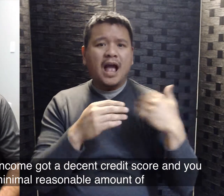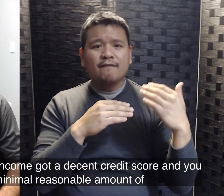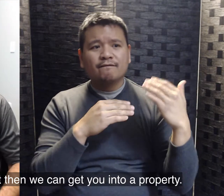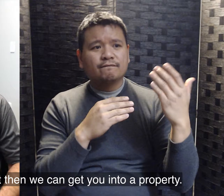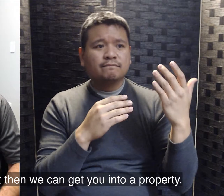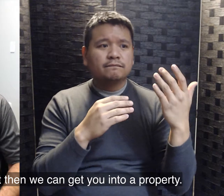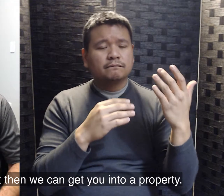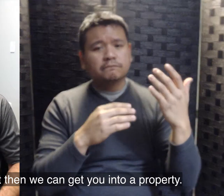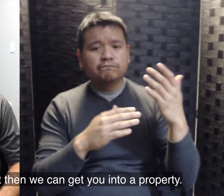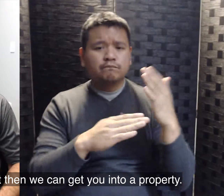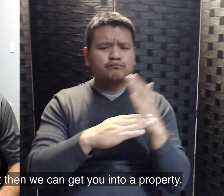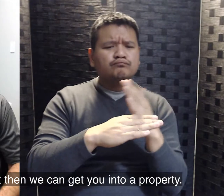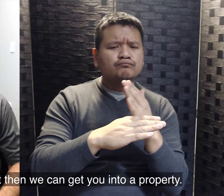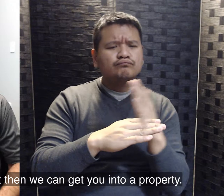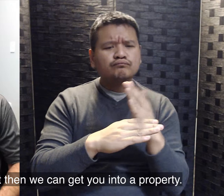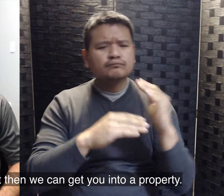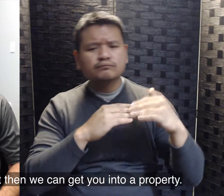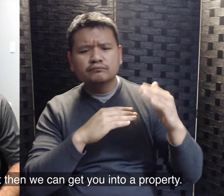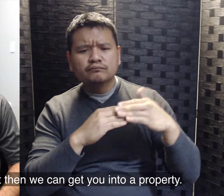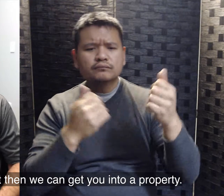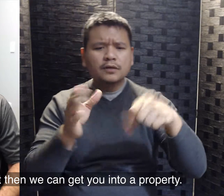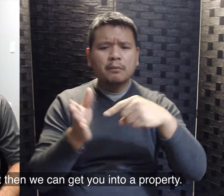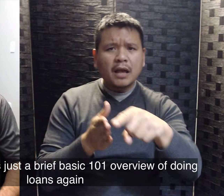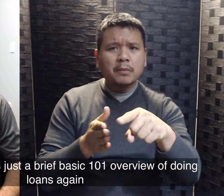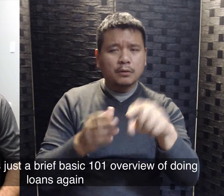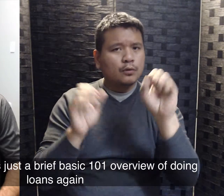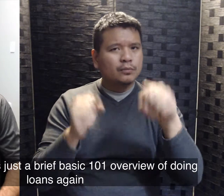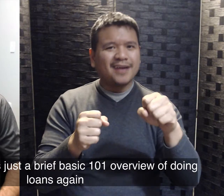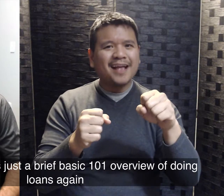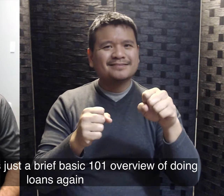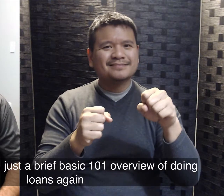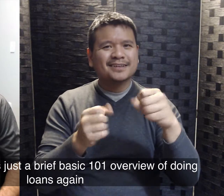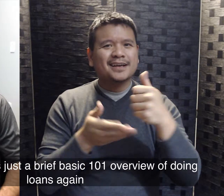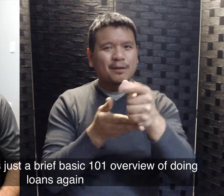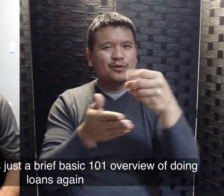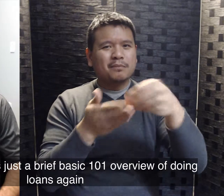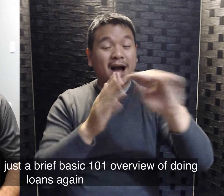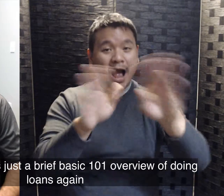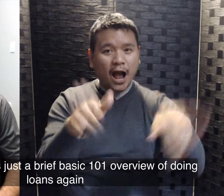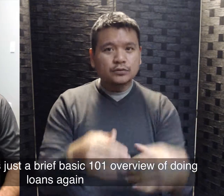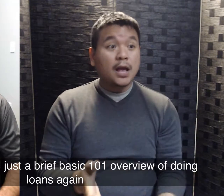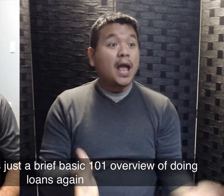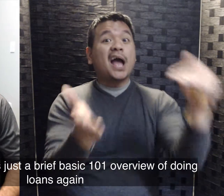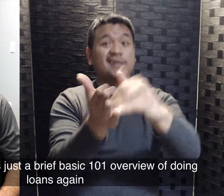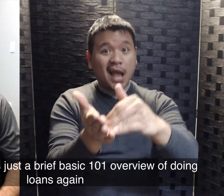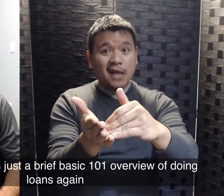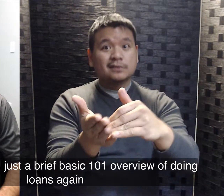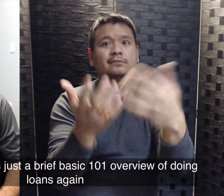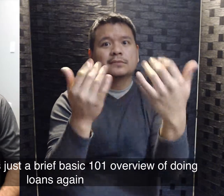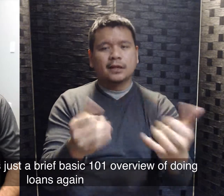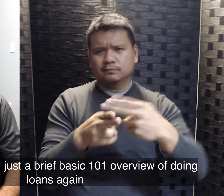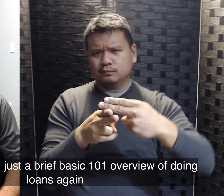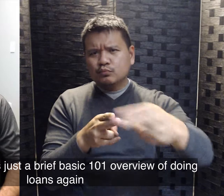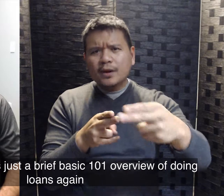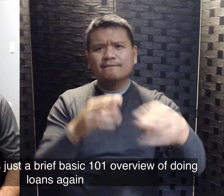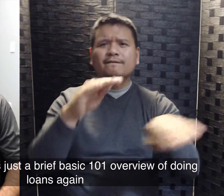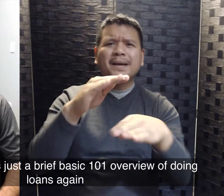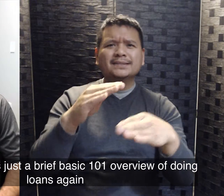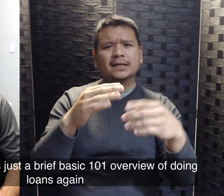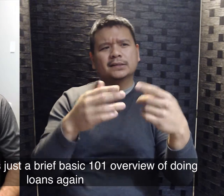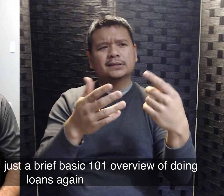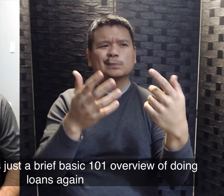reasonable amount of down payment, then we can get you into a property. Now again, this is just a brief basic 101 overview of